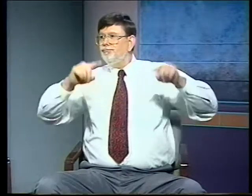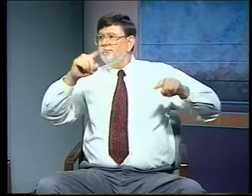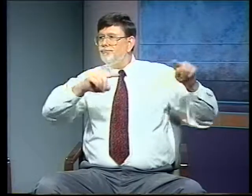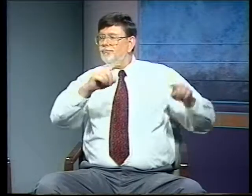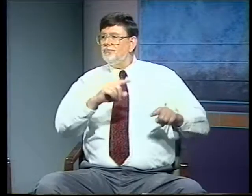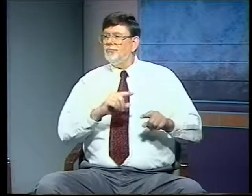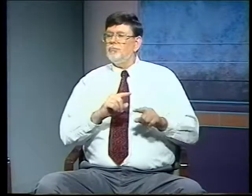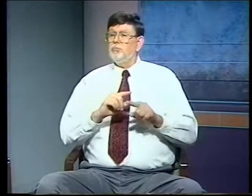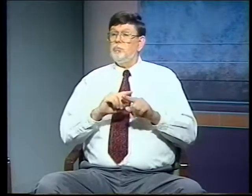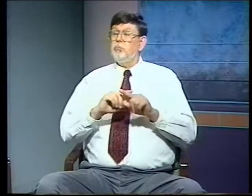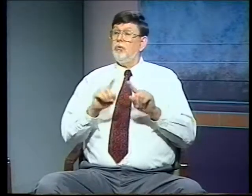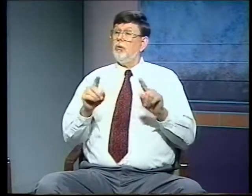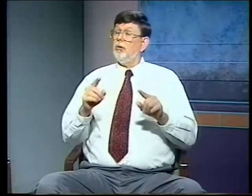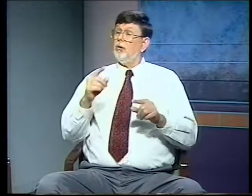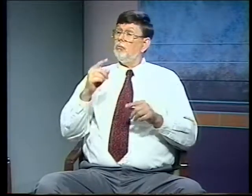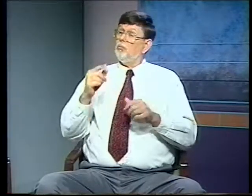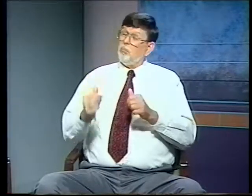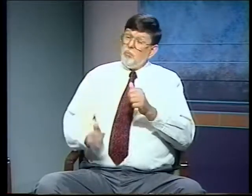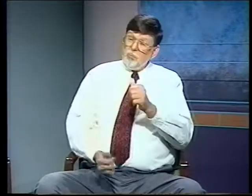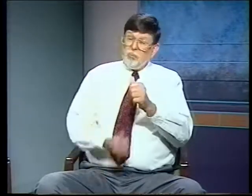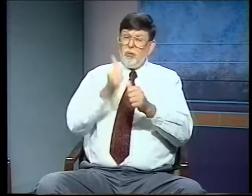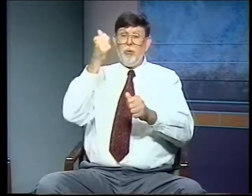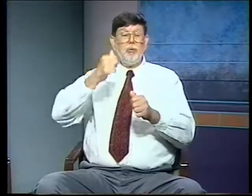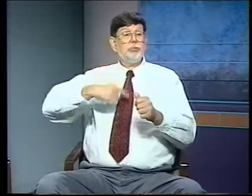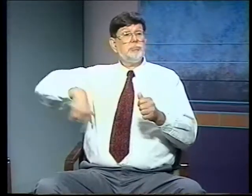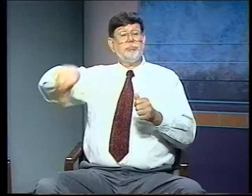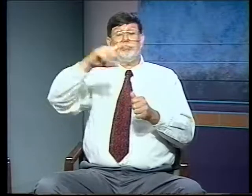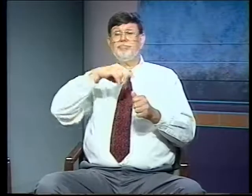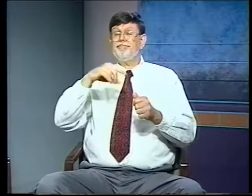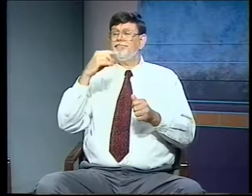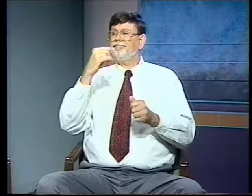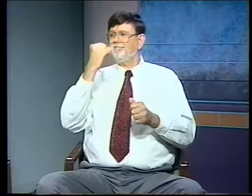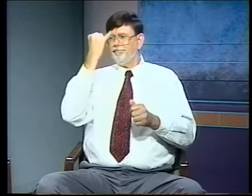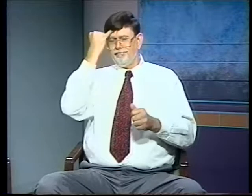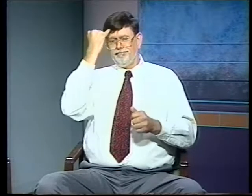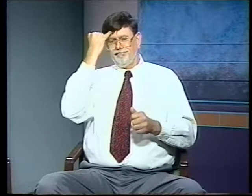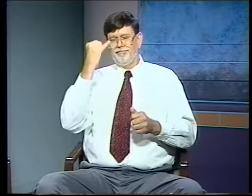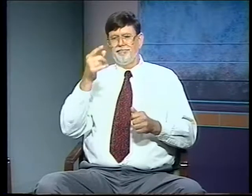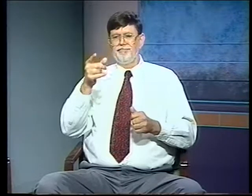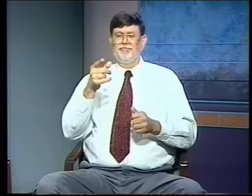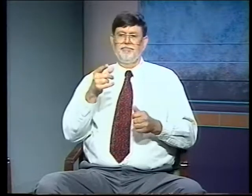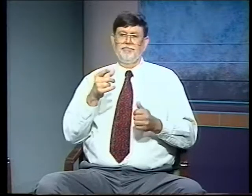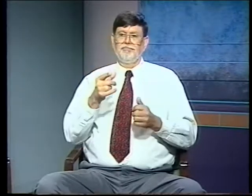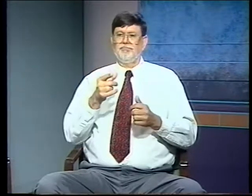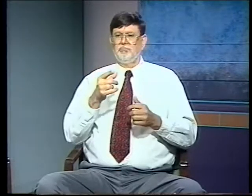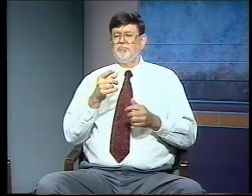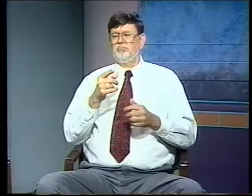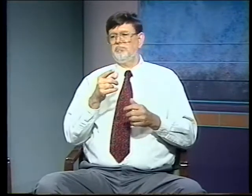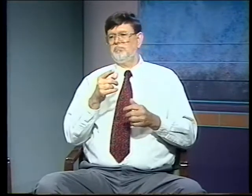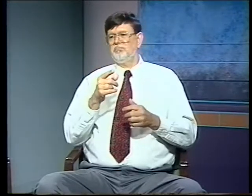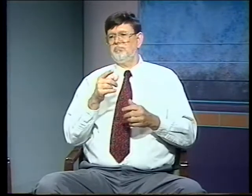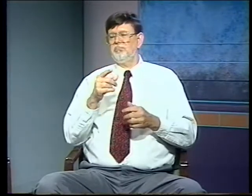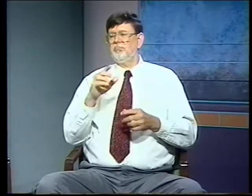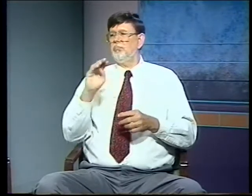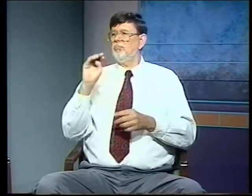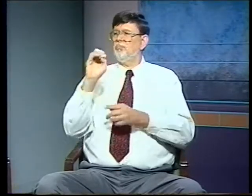So the religious practices vary quite a bit, but most of us do have a common